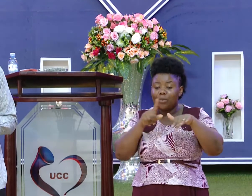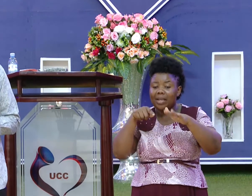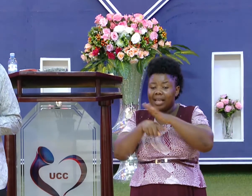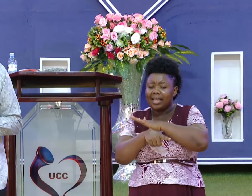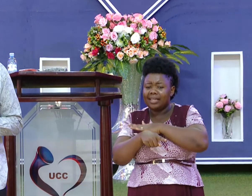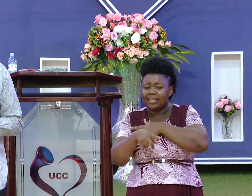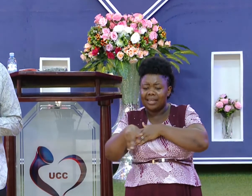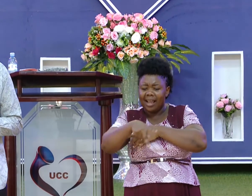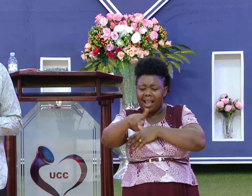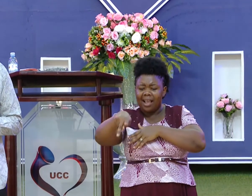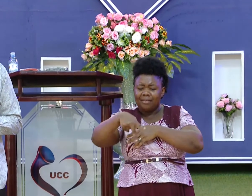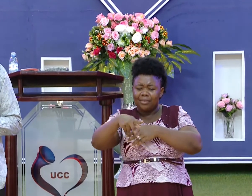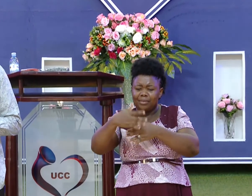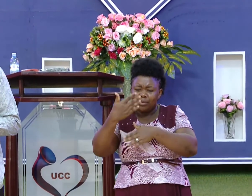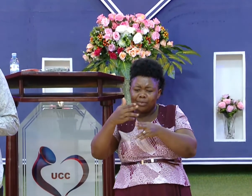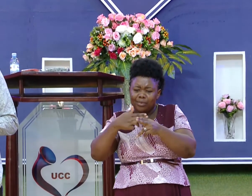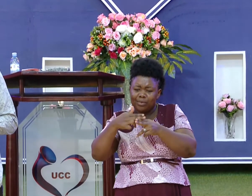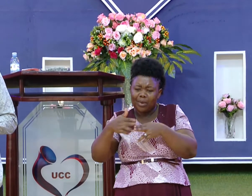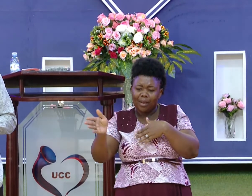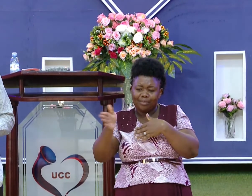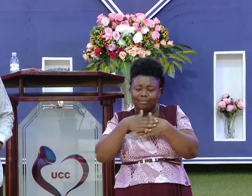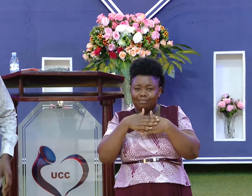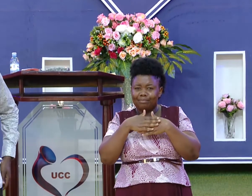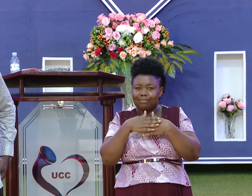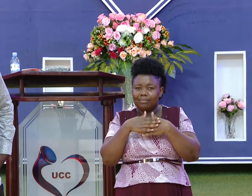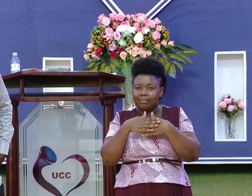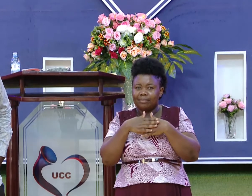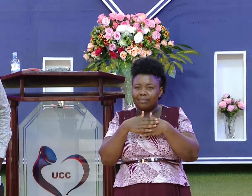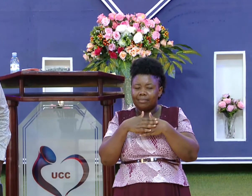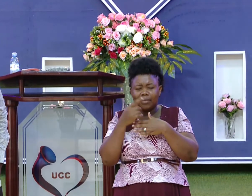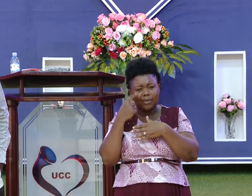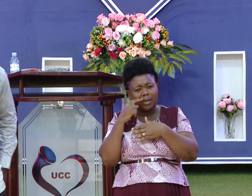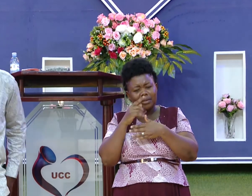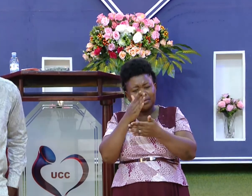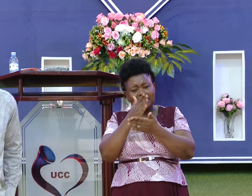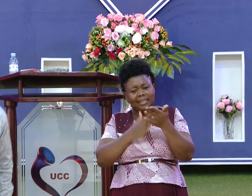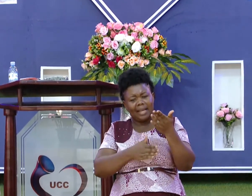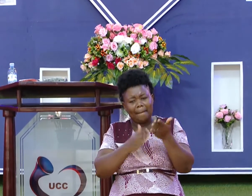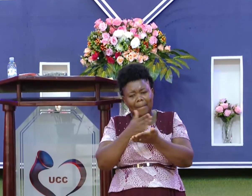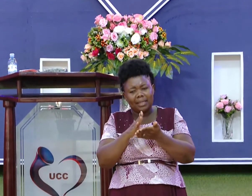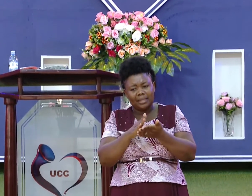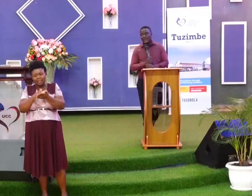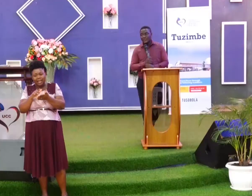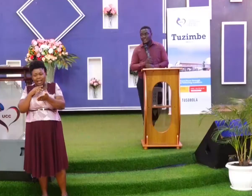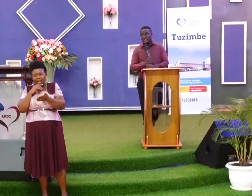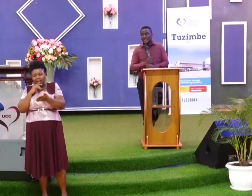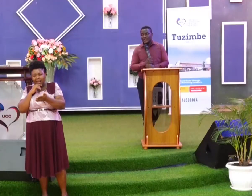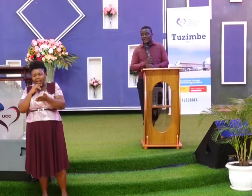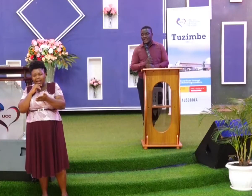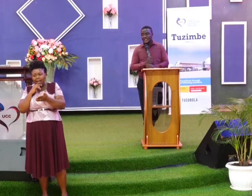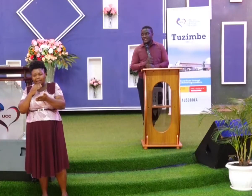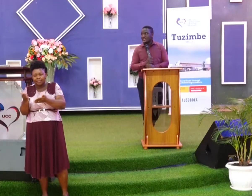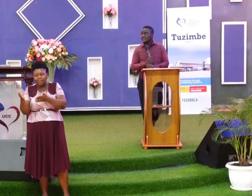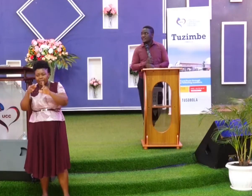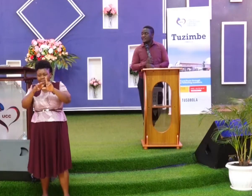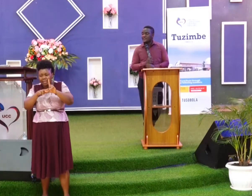took us in when the film was almost getting done. I watched a bit. Man brought a chair